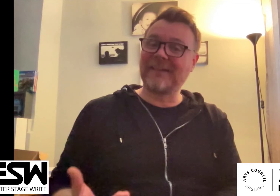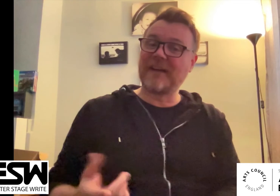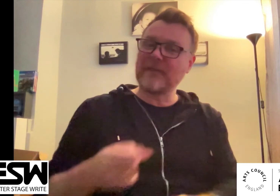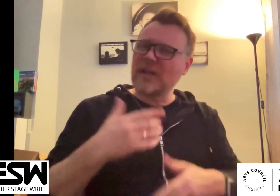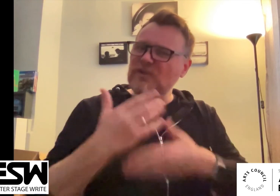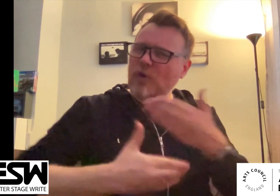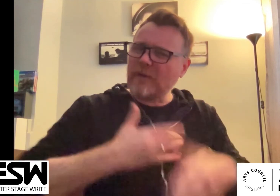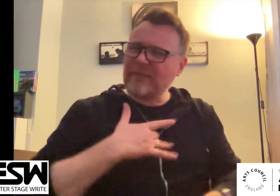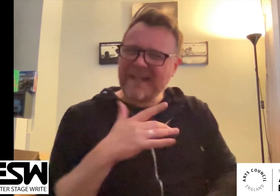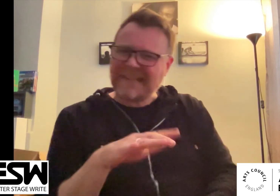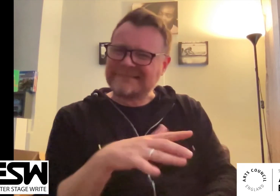back to me as a script editor.